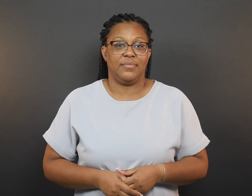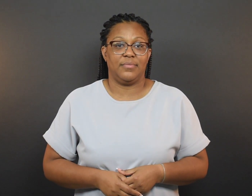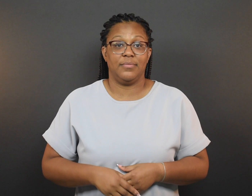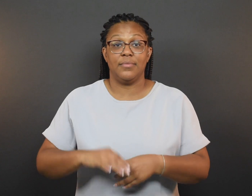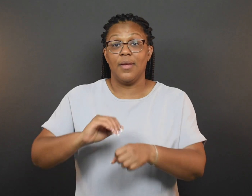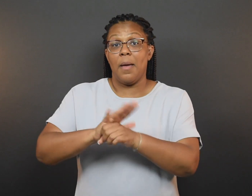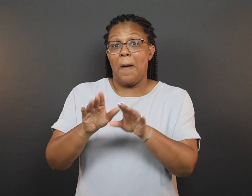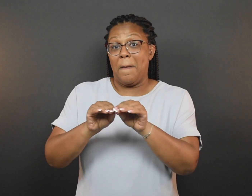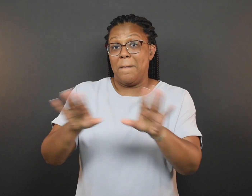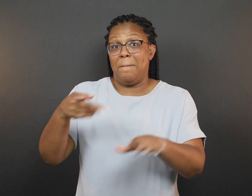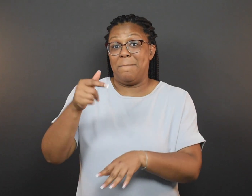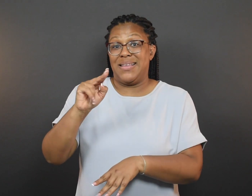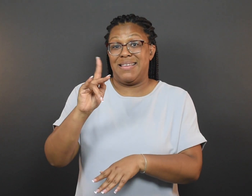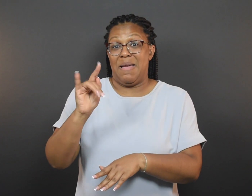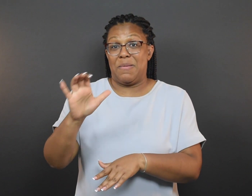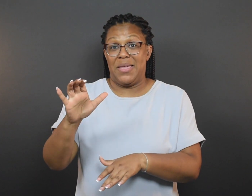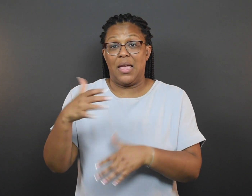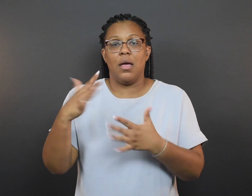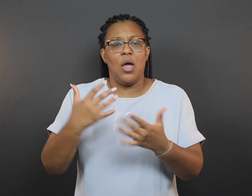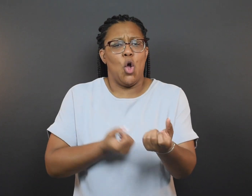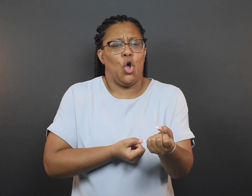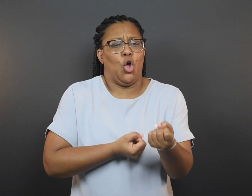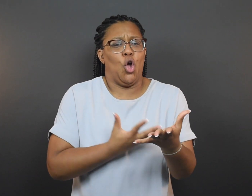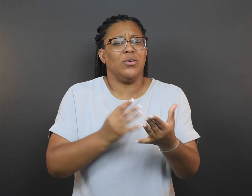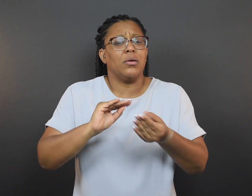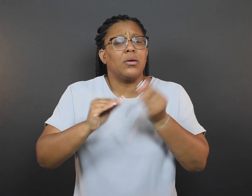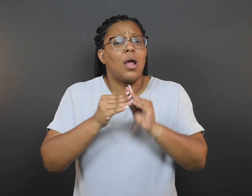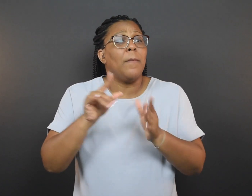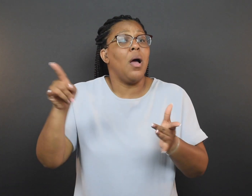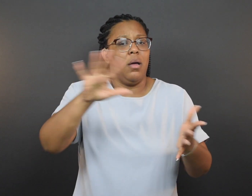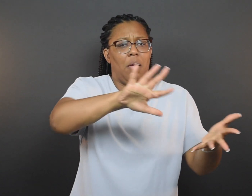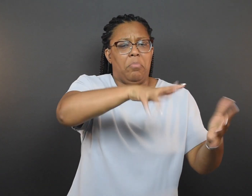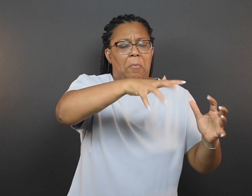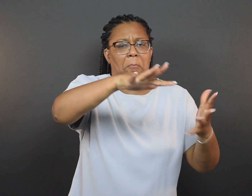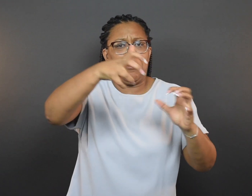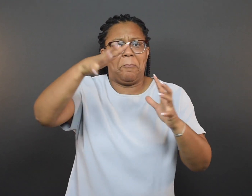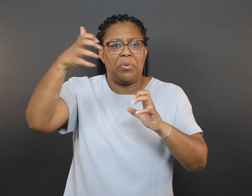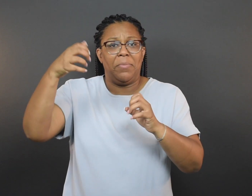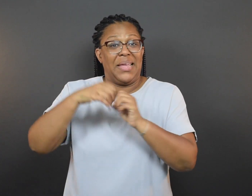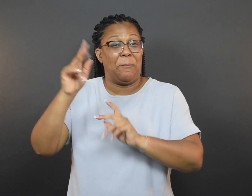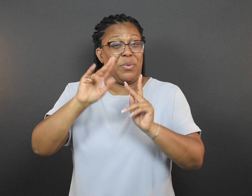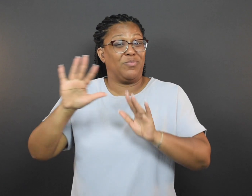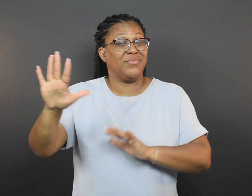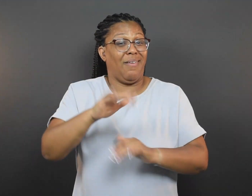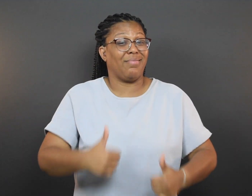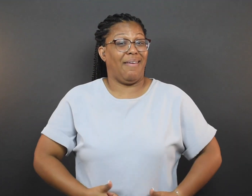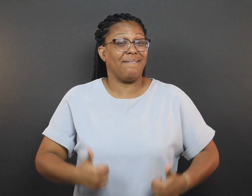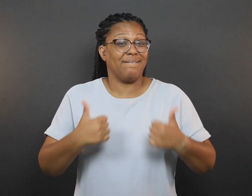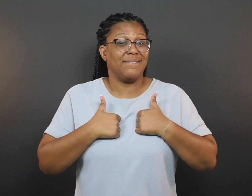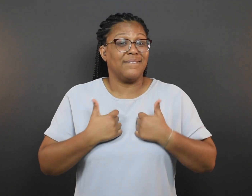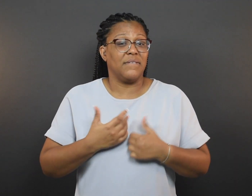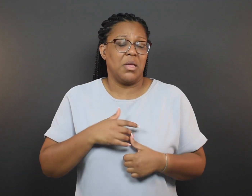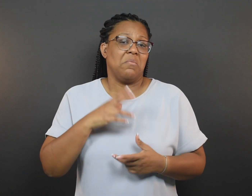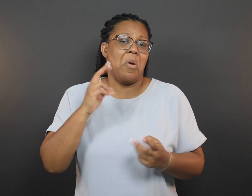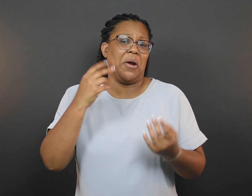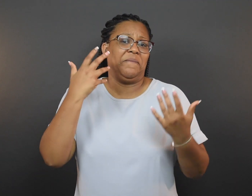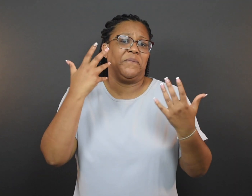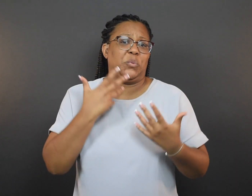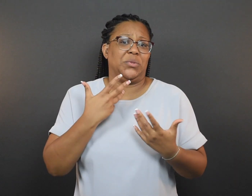The pandemic has caused a number of disruptions in people's lives, and unfortunately,